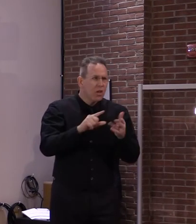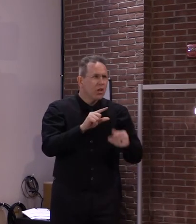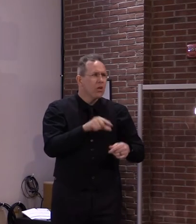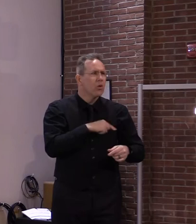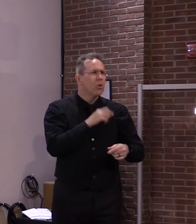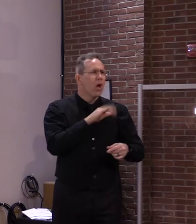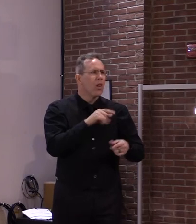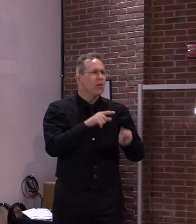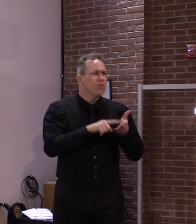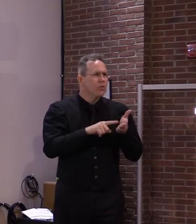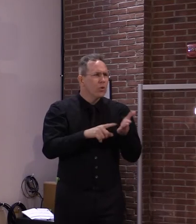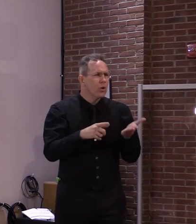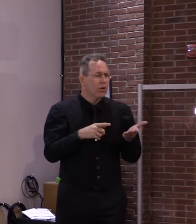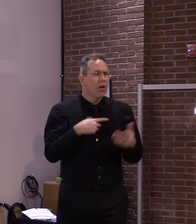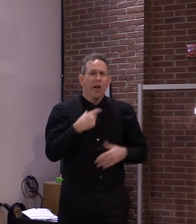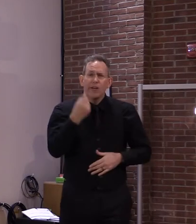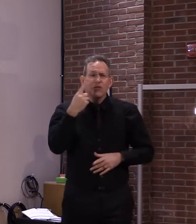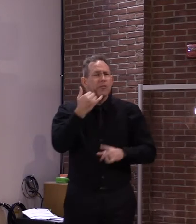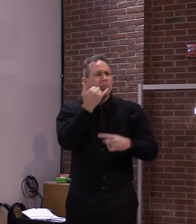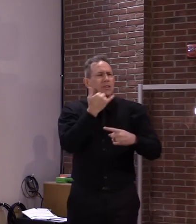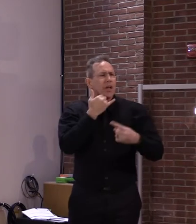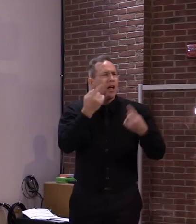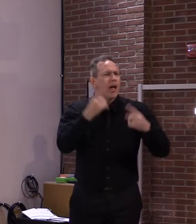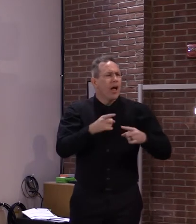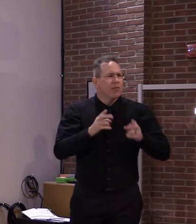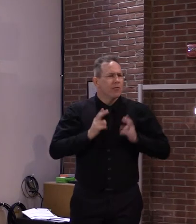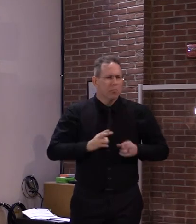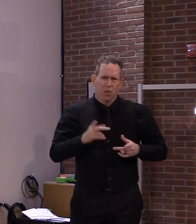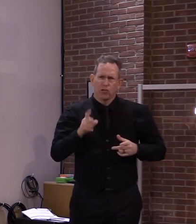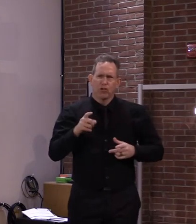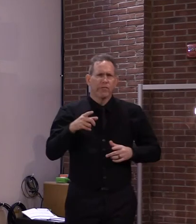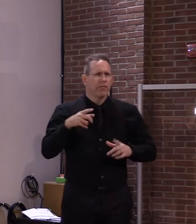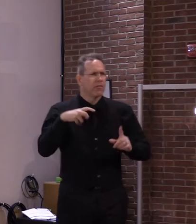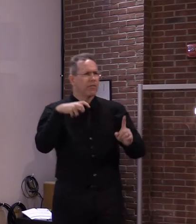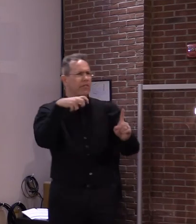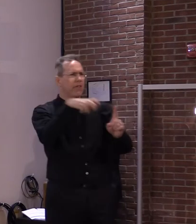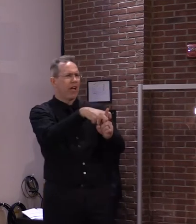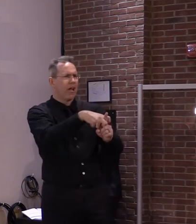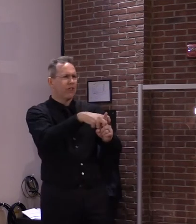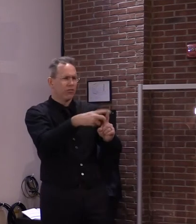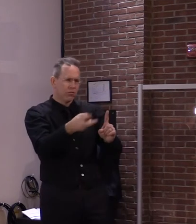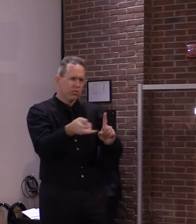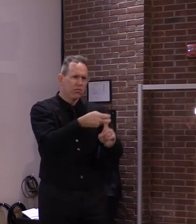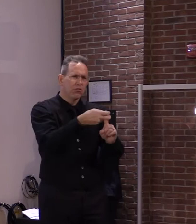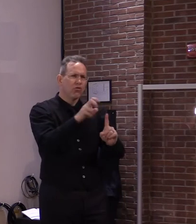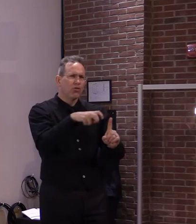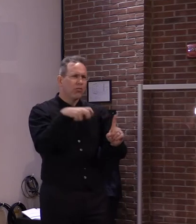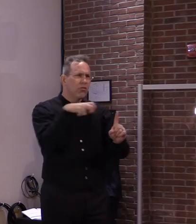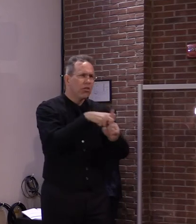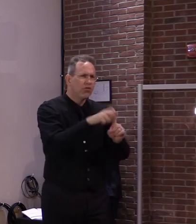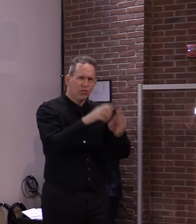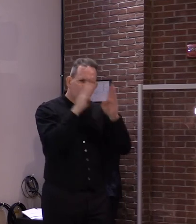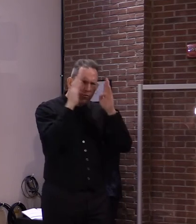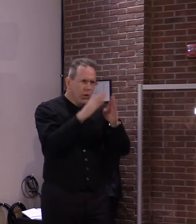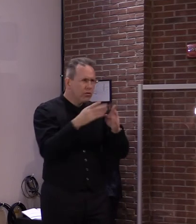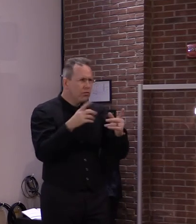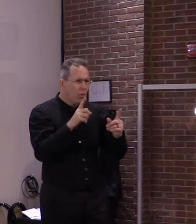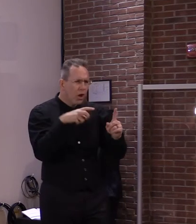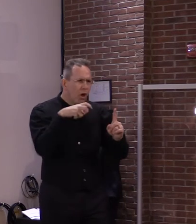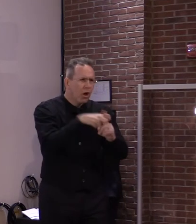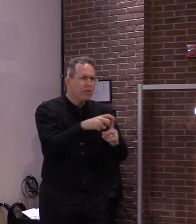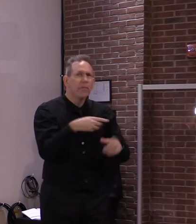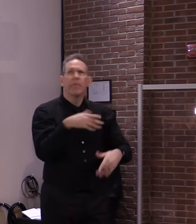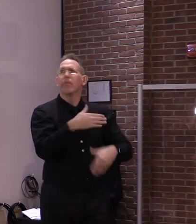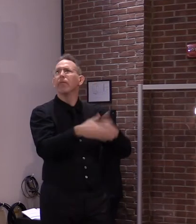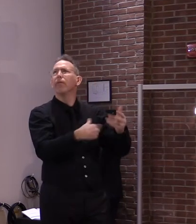why wasn't it it caught is that is that what the focus going a lot of the focus going forward is going to be on yeah the after action will be